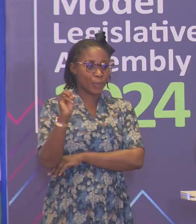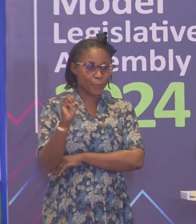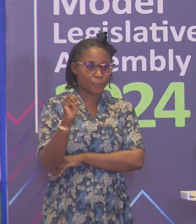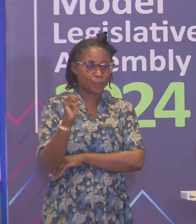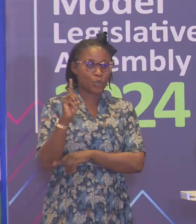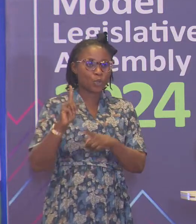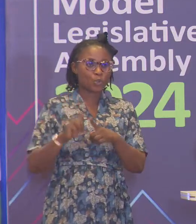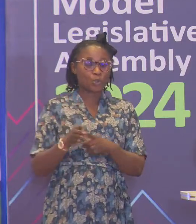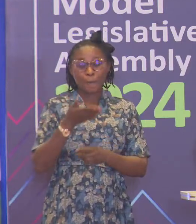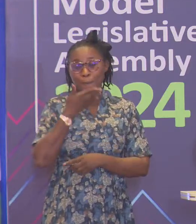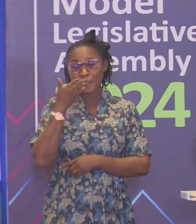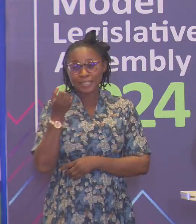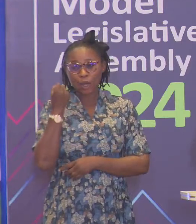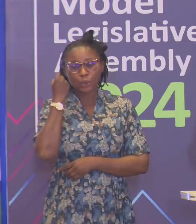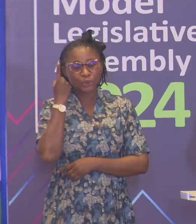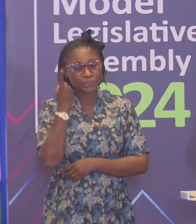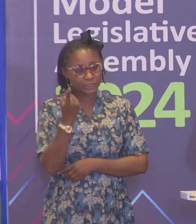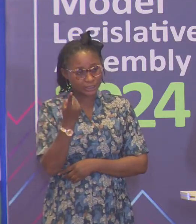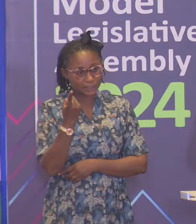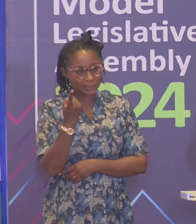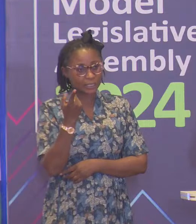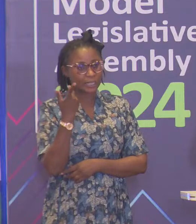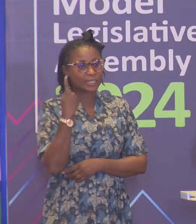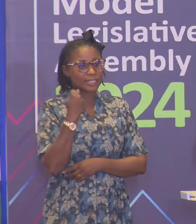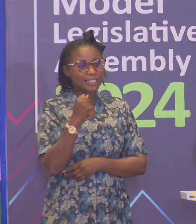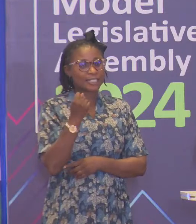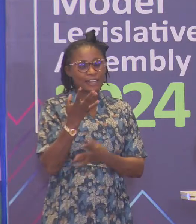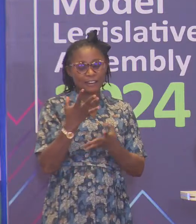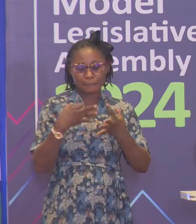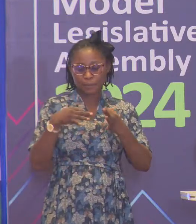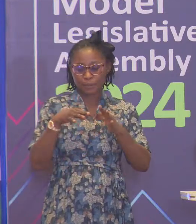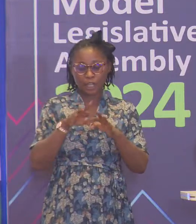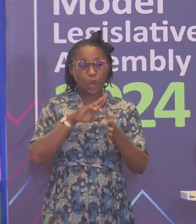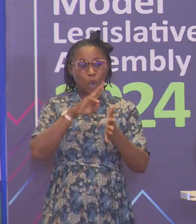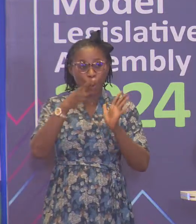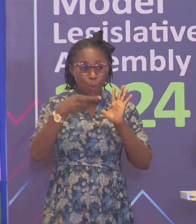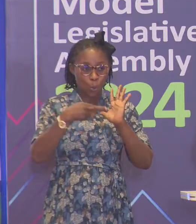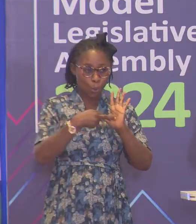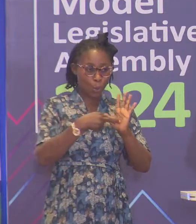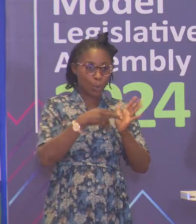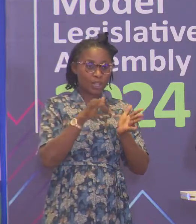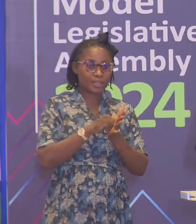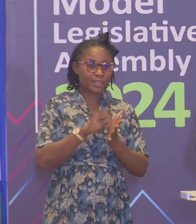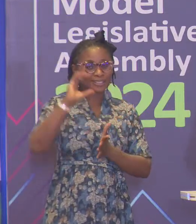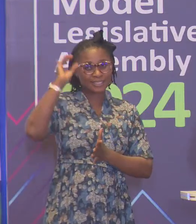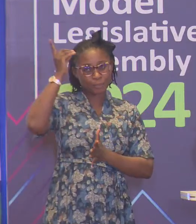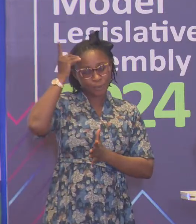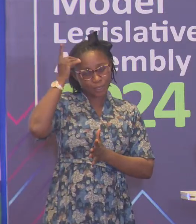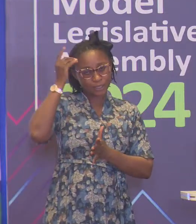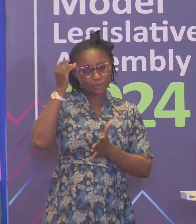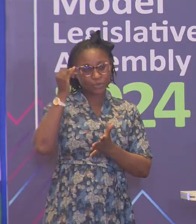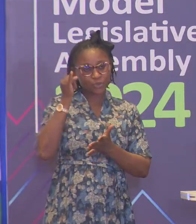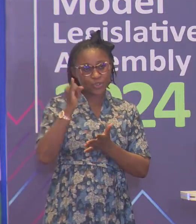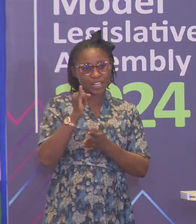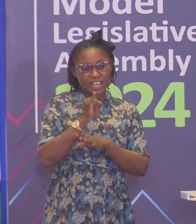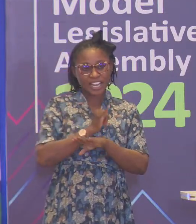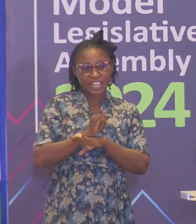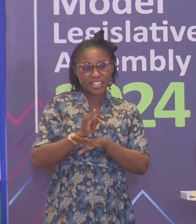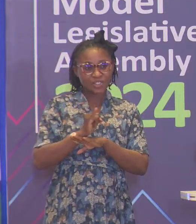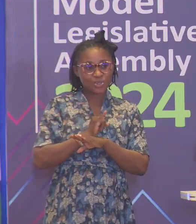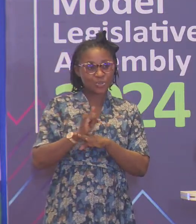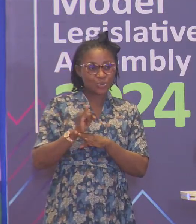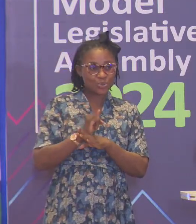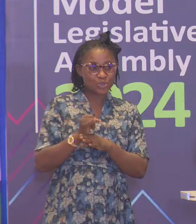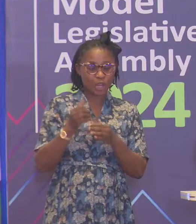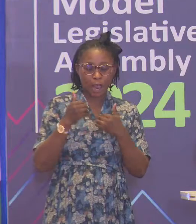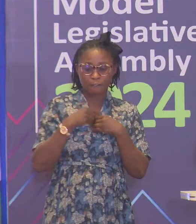to better understand the vital role that democratic institutions play in shaping the future of